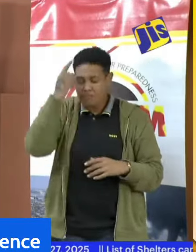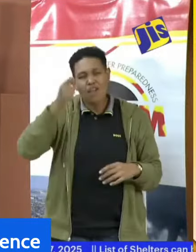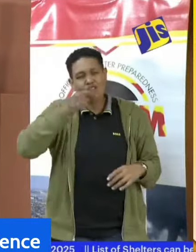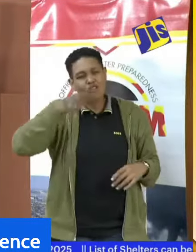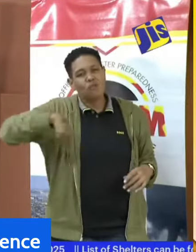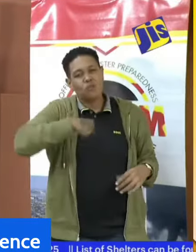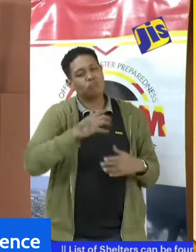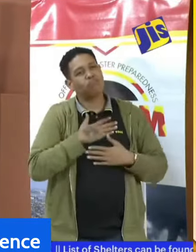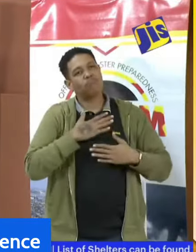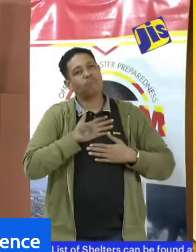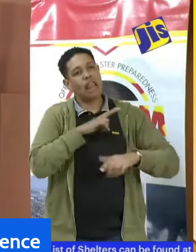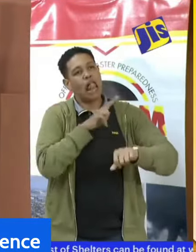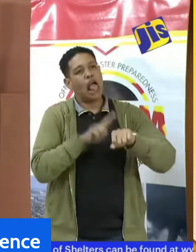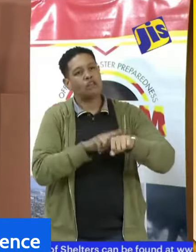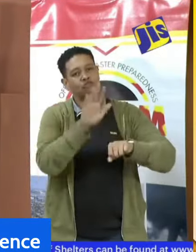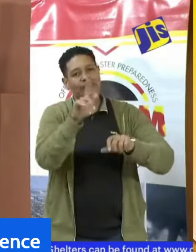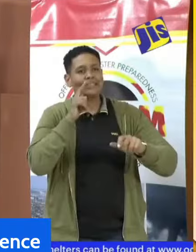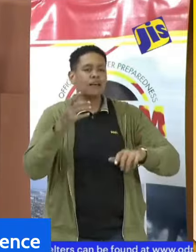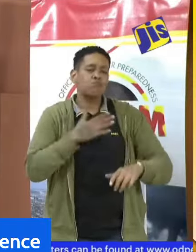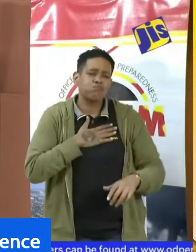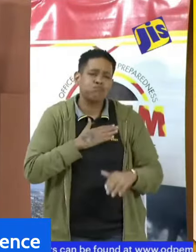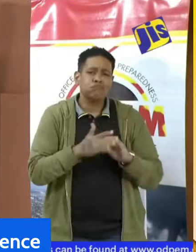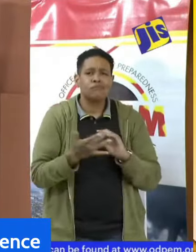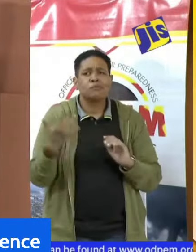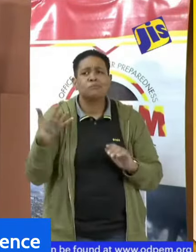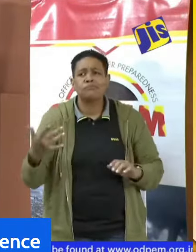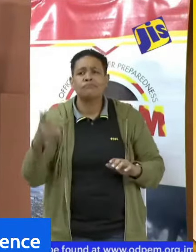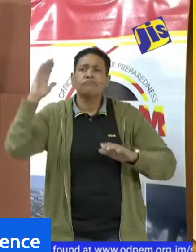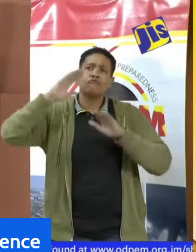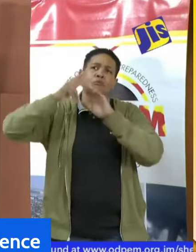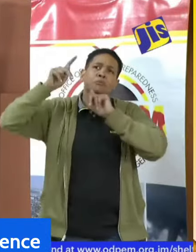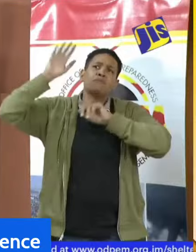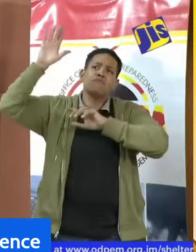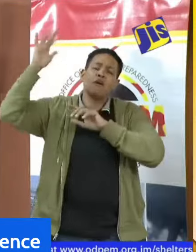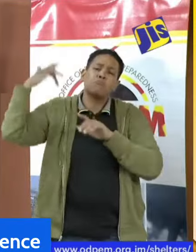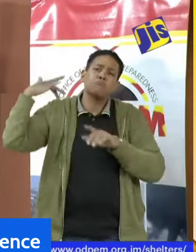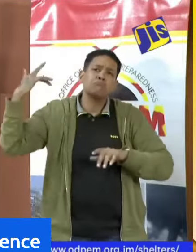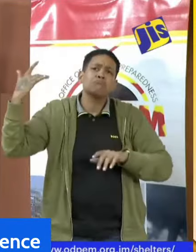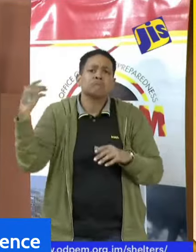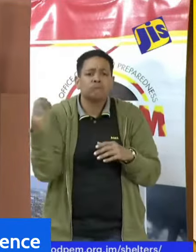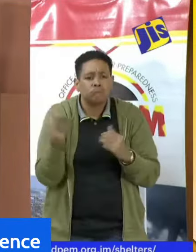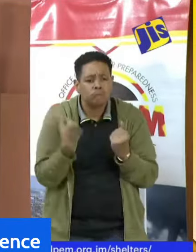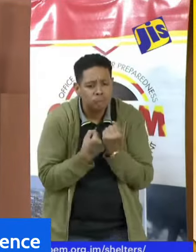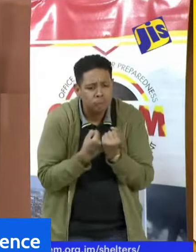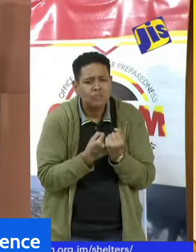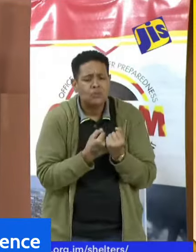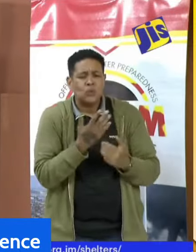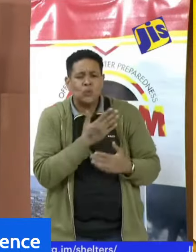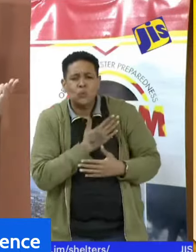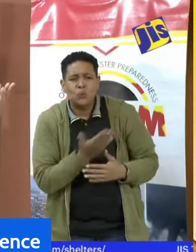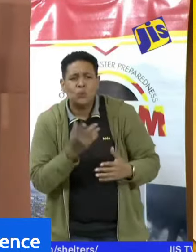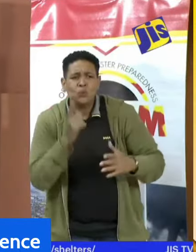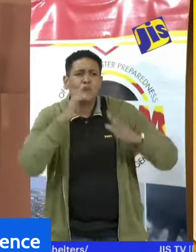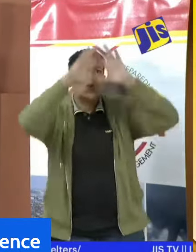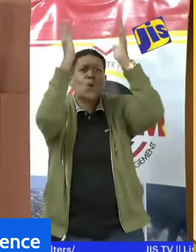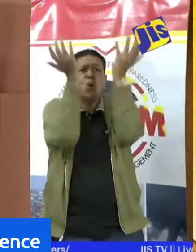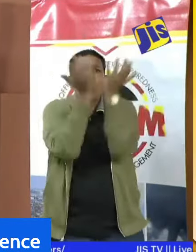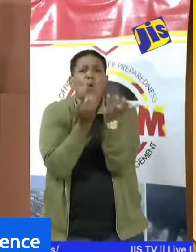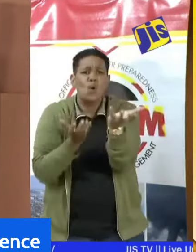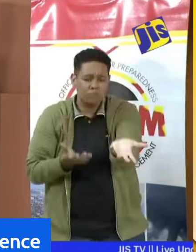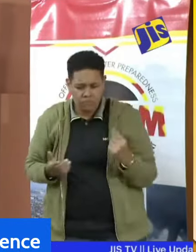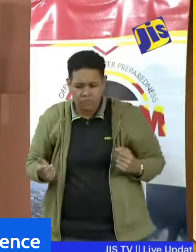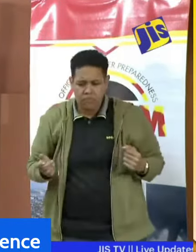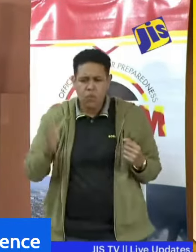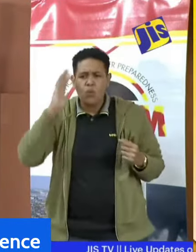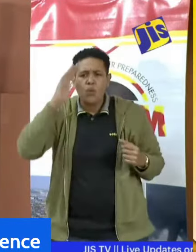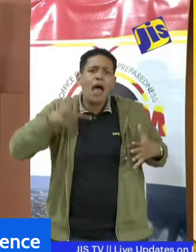are and the generosity of our diaspora, as well as just general the globe,